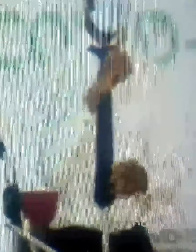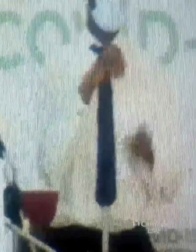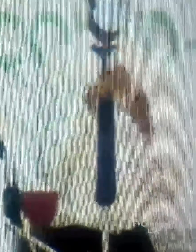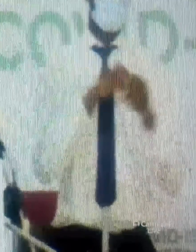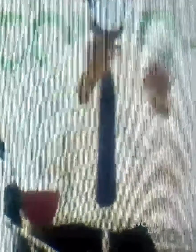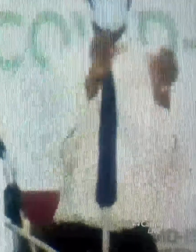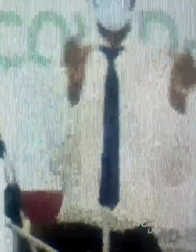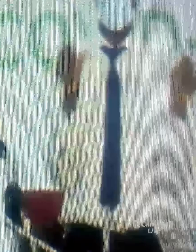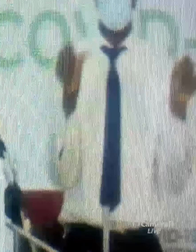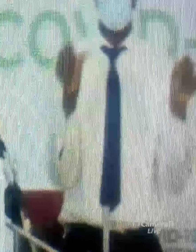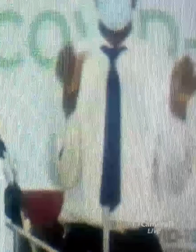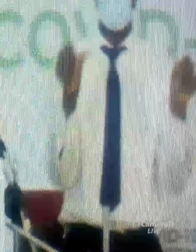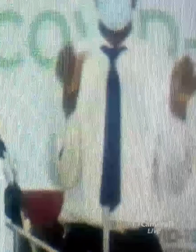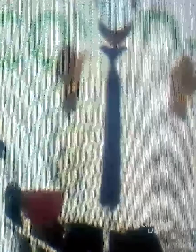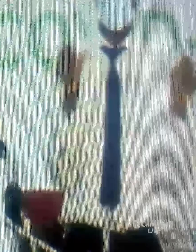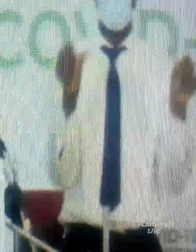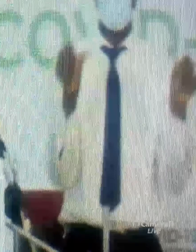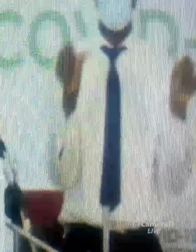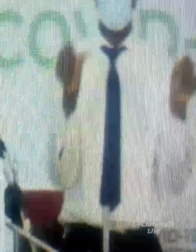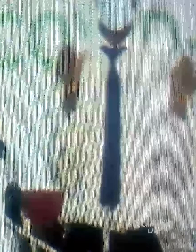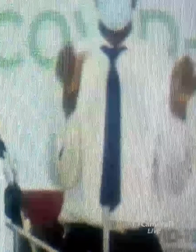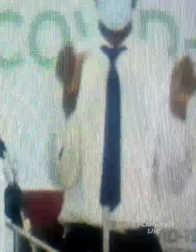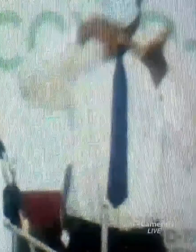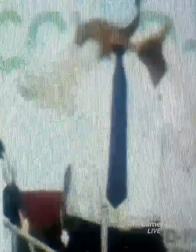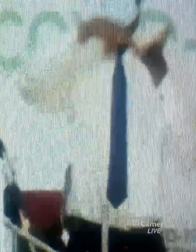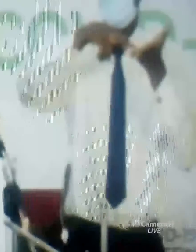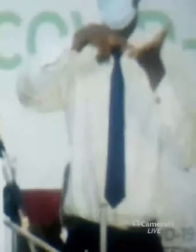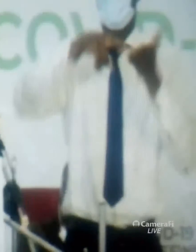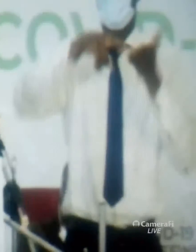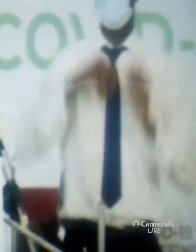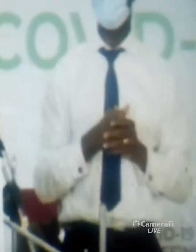of research,